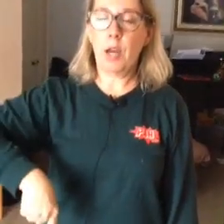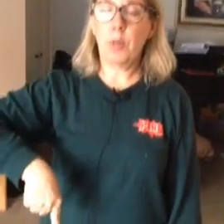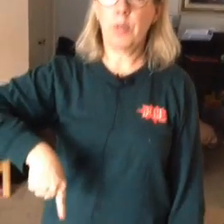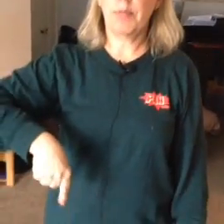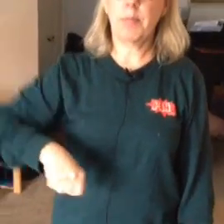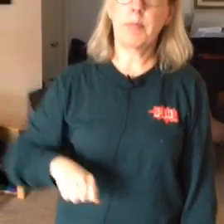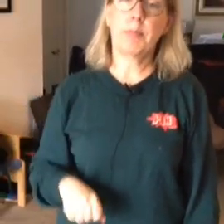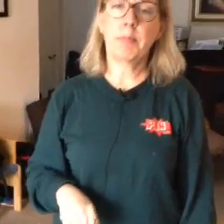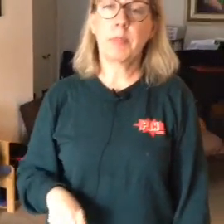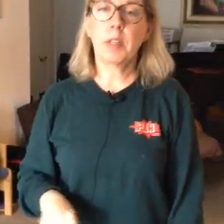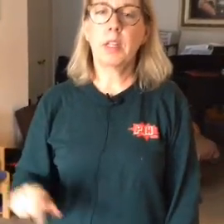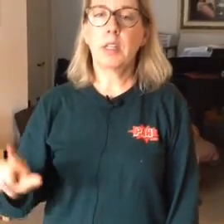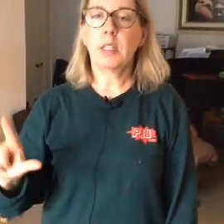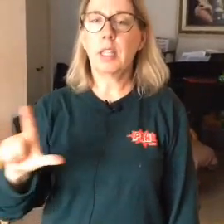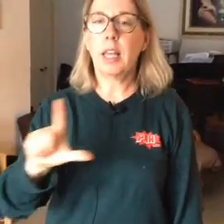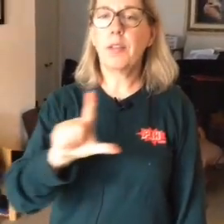down, left,